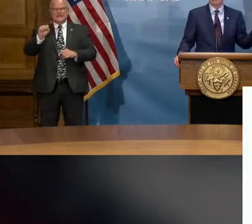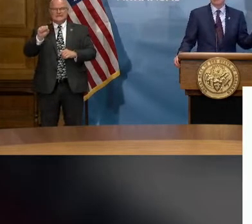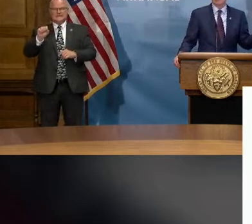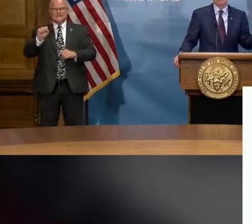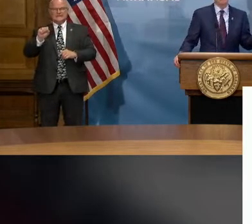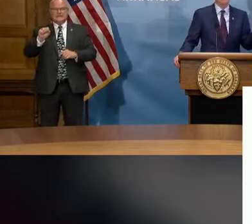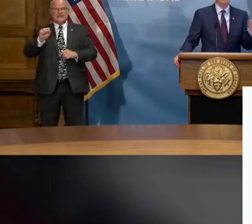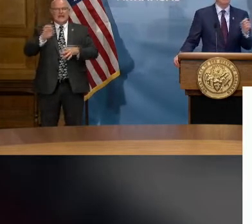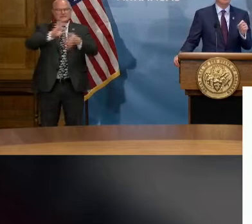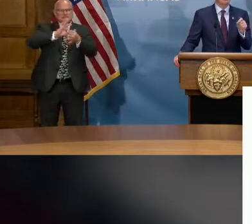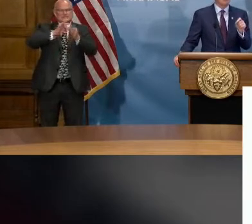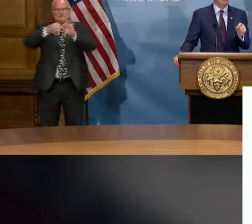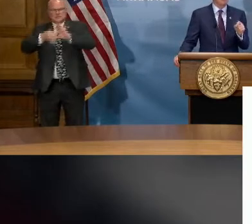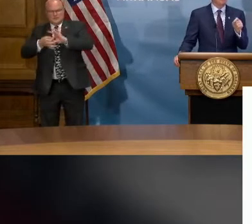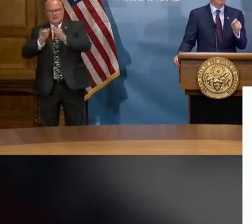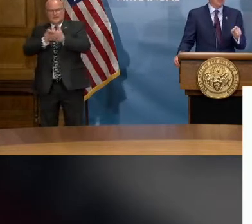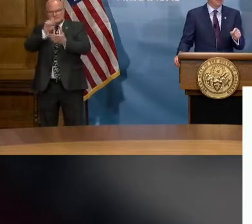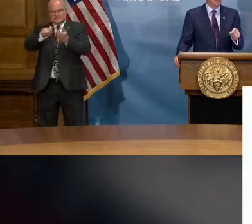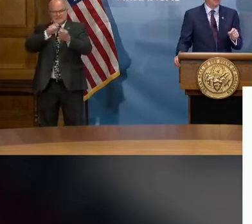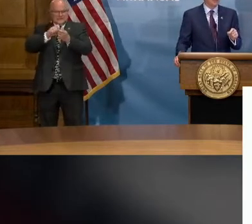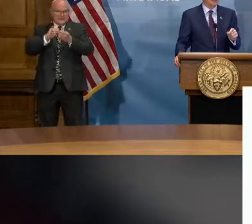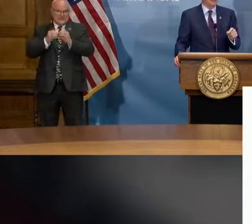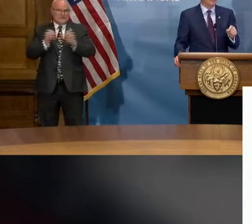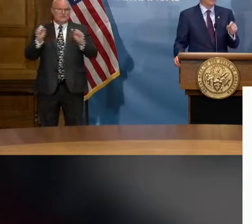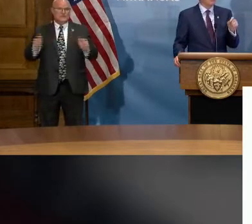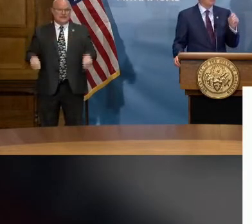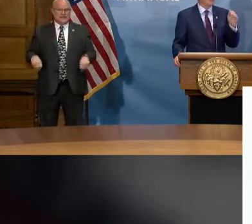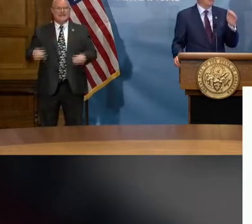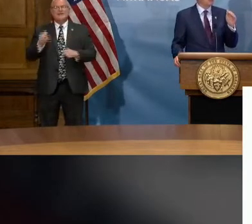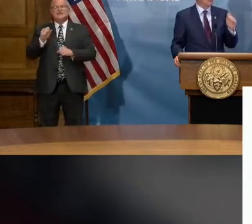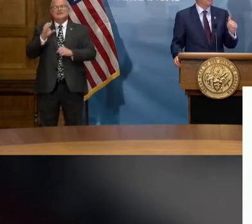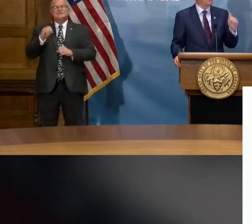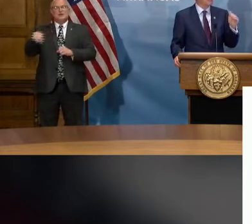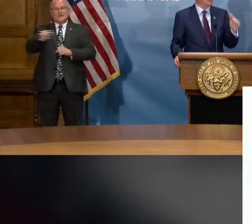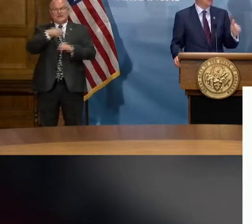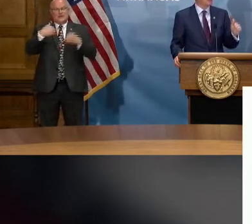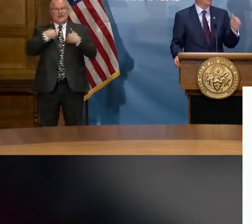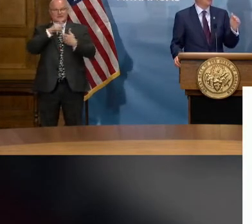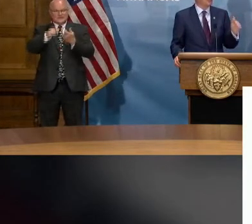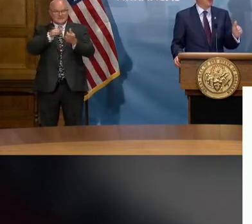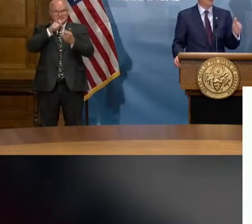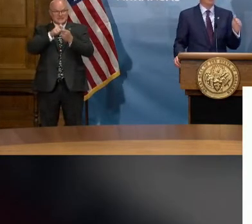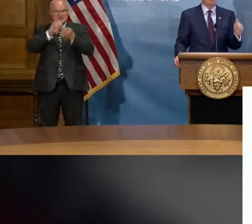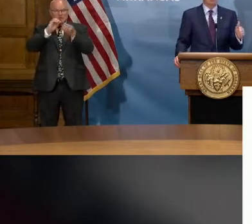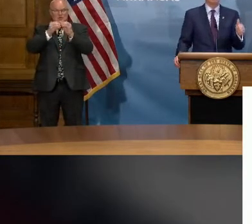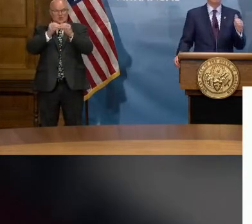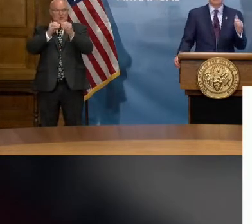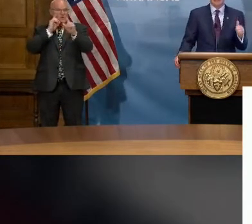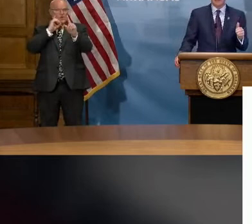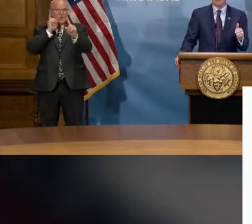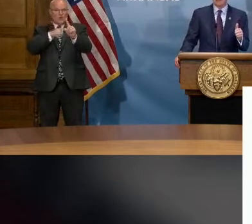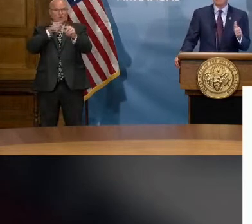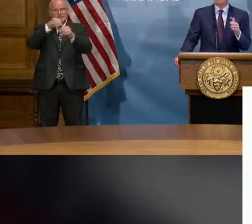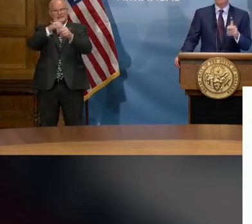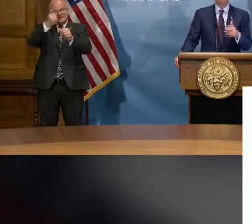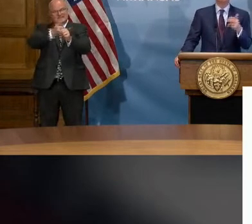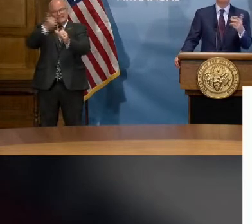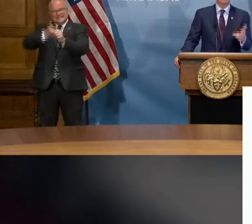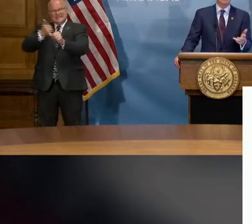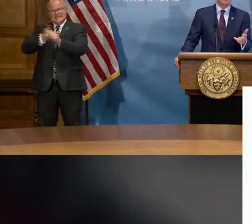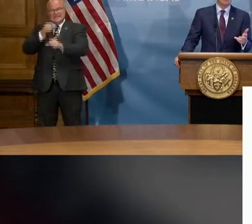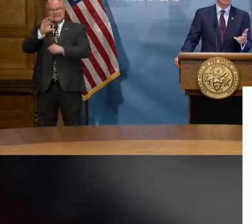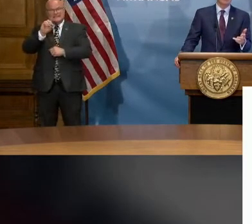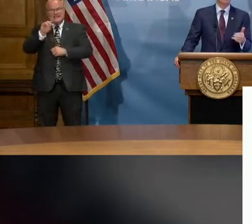translate those percentages into specific numbers. And so they will have a specific numerical goal in the county that